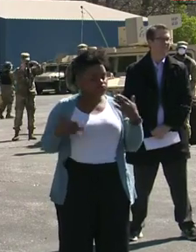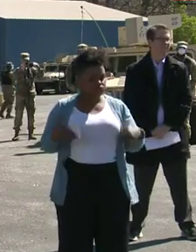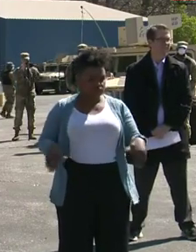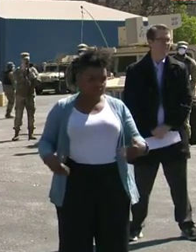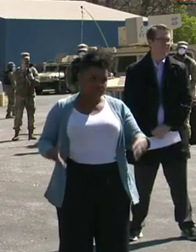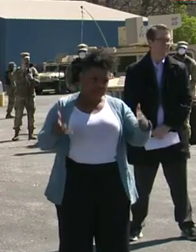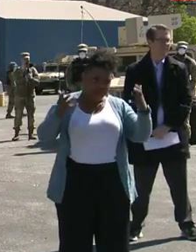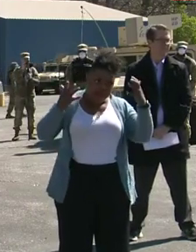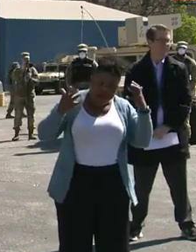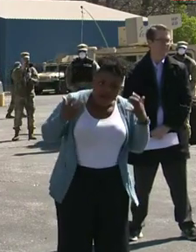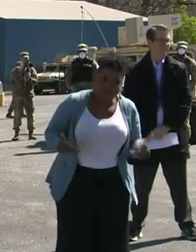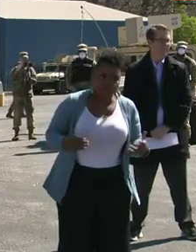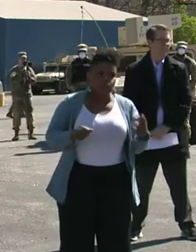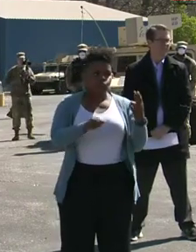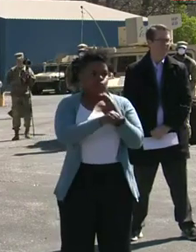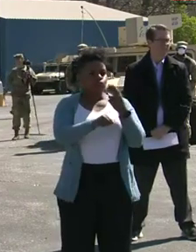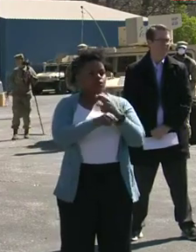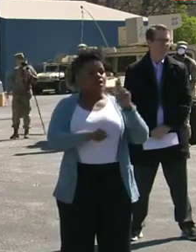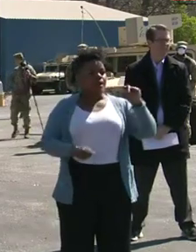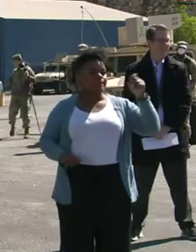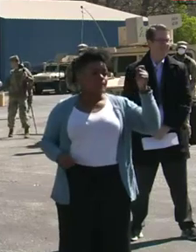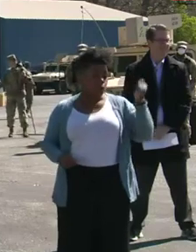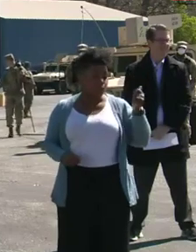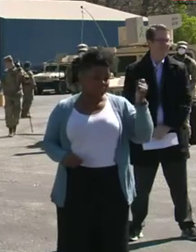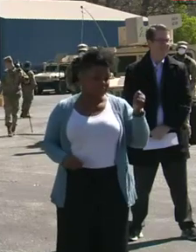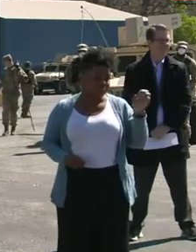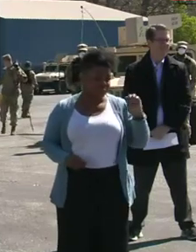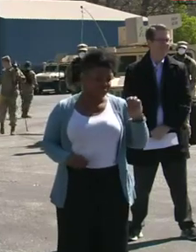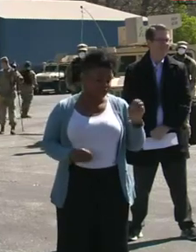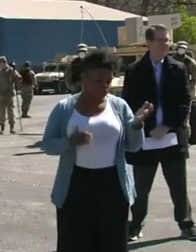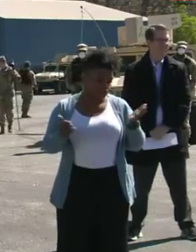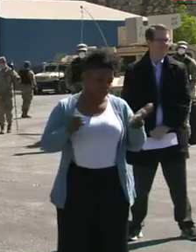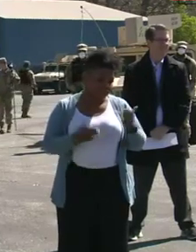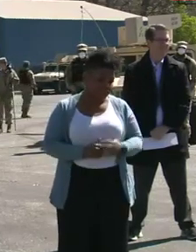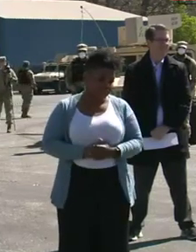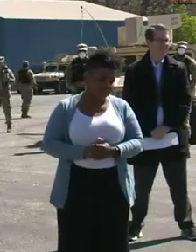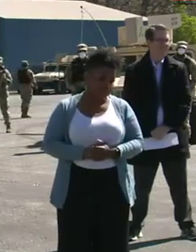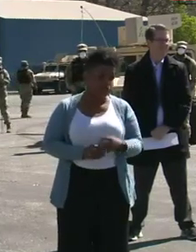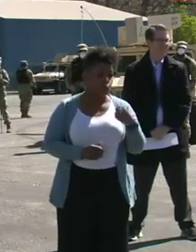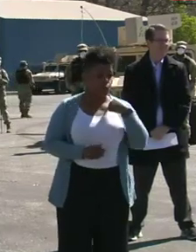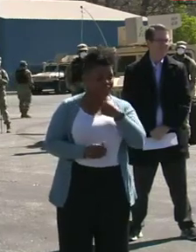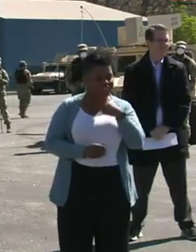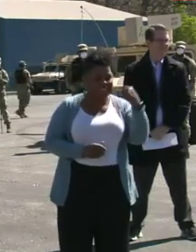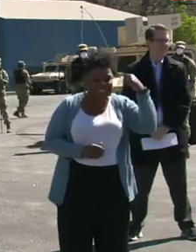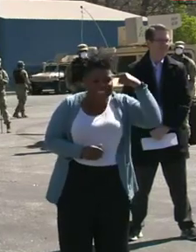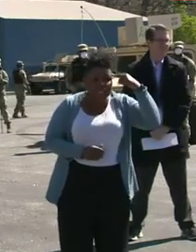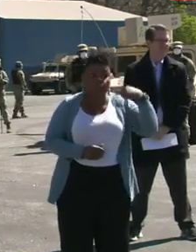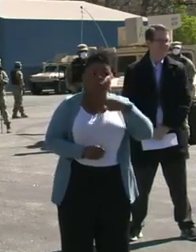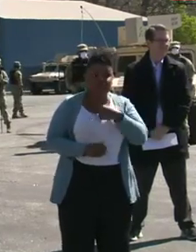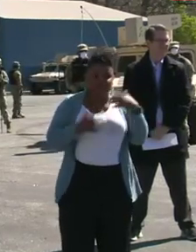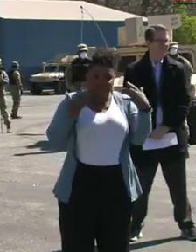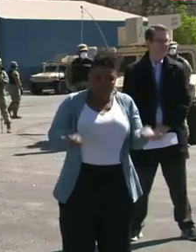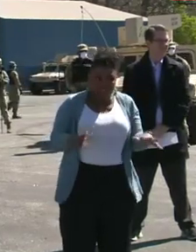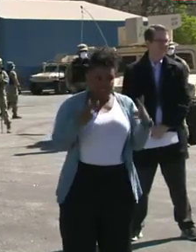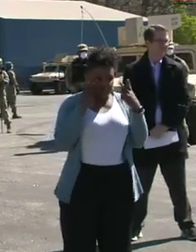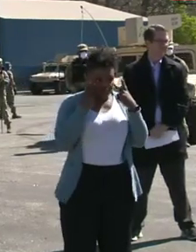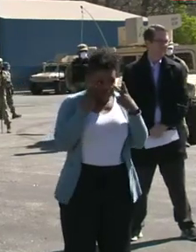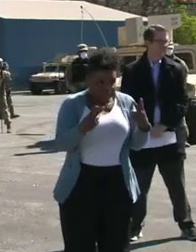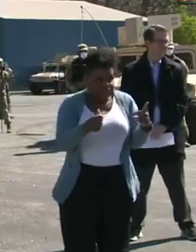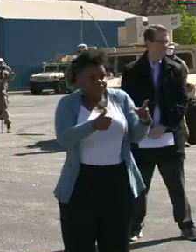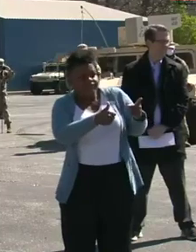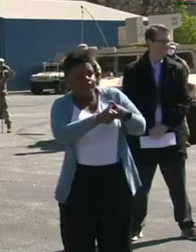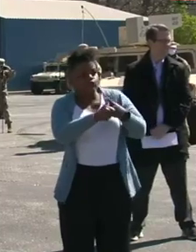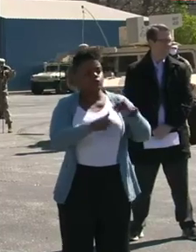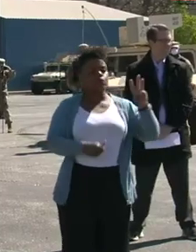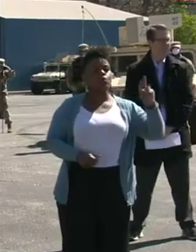use at unemployment services. We think that we've seen the first wave for sure with the